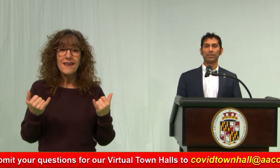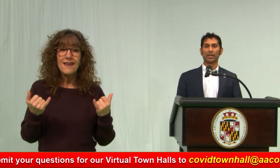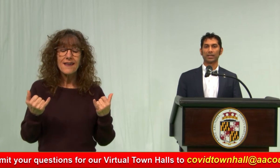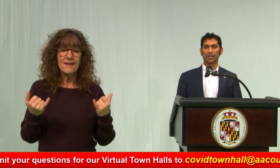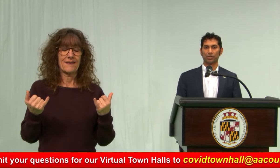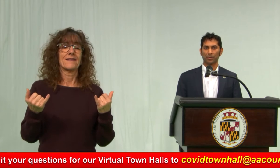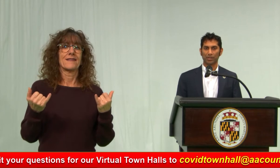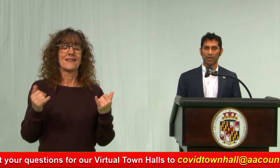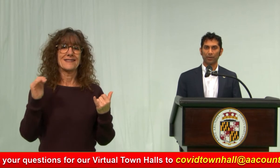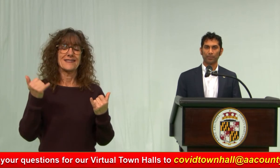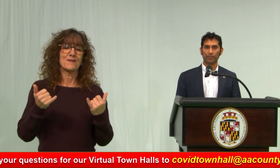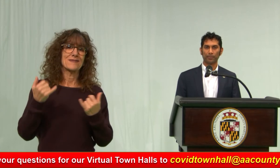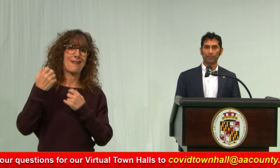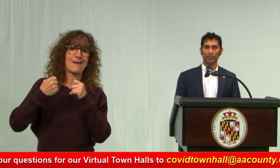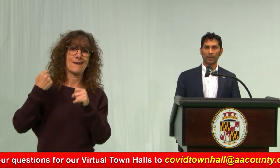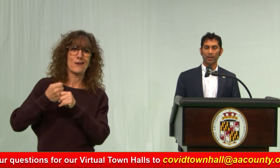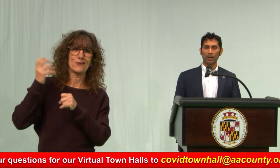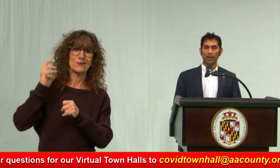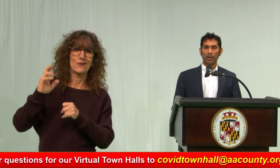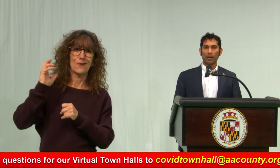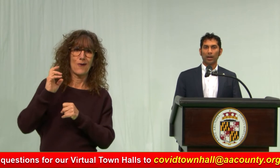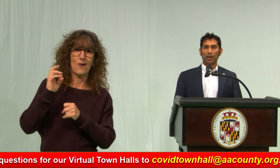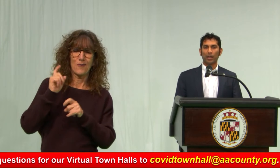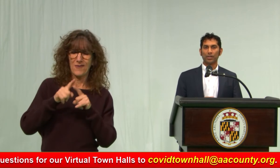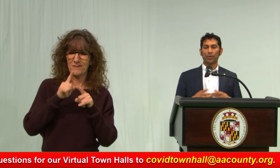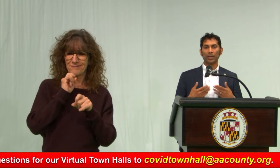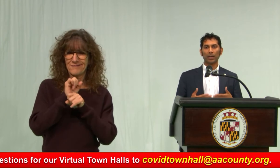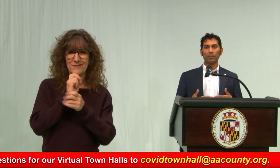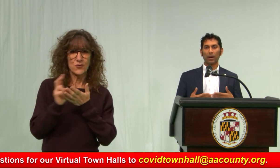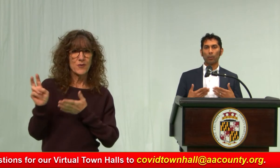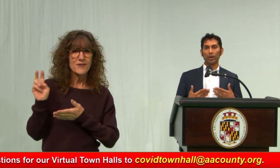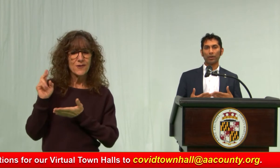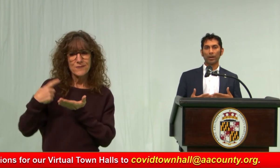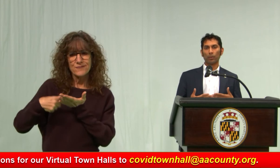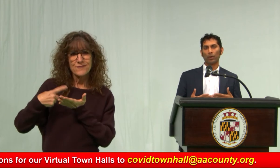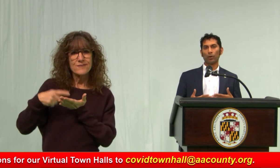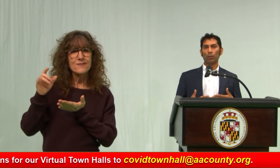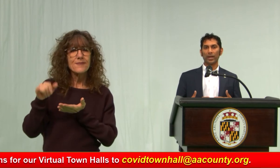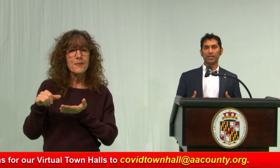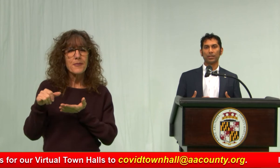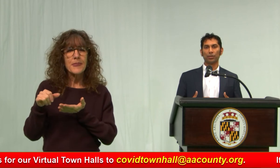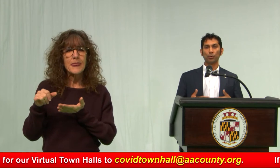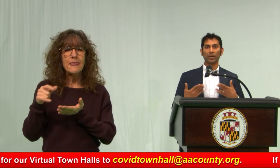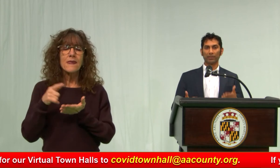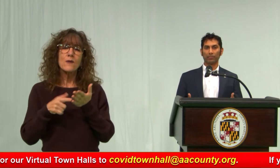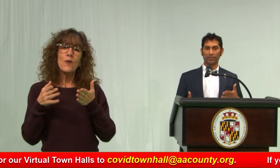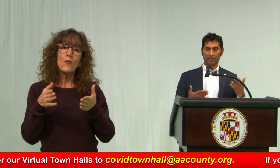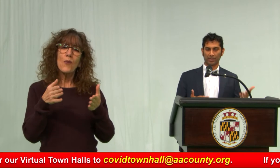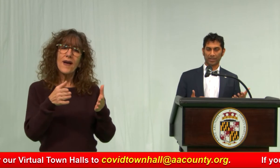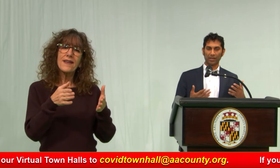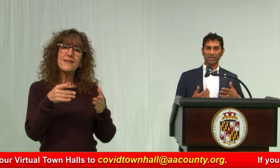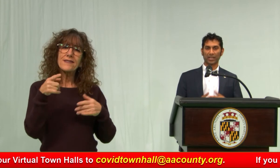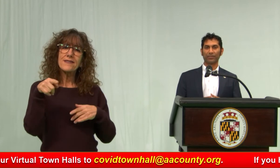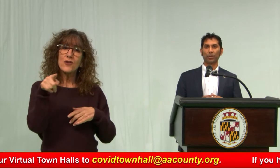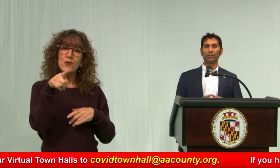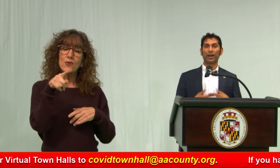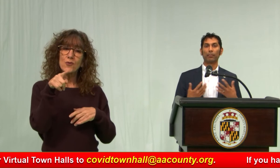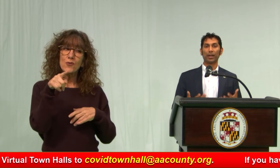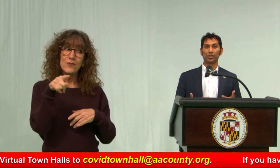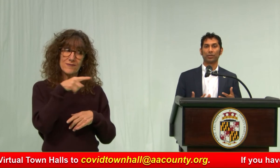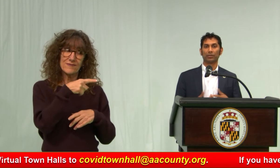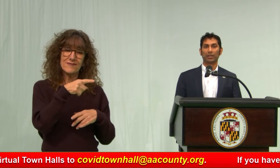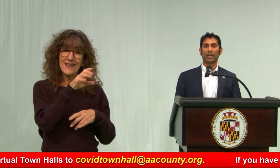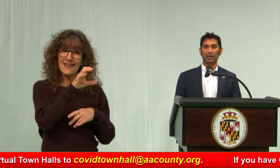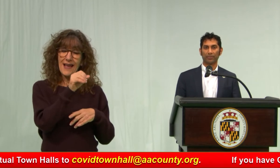That seems like centuries ago. And so thinking about what are ways that you can, as County Executive noted,